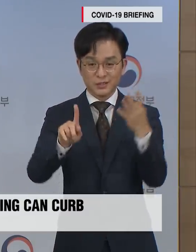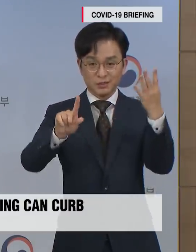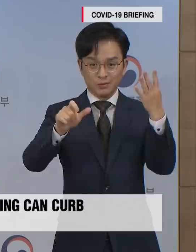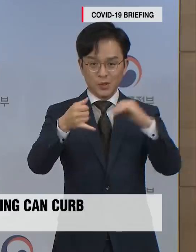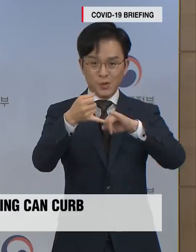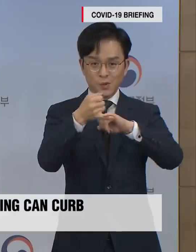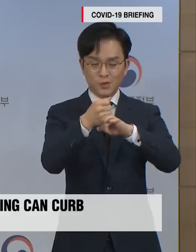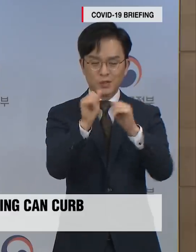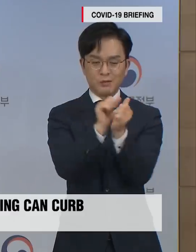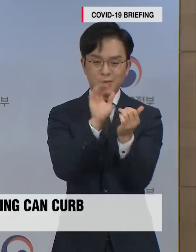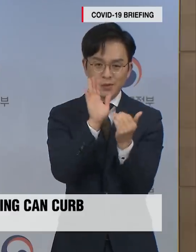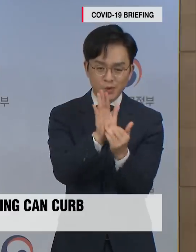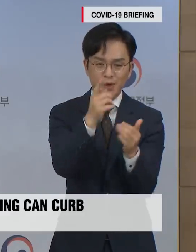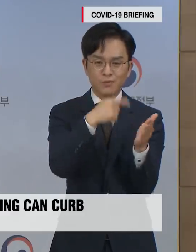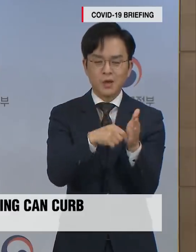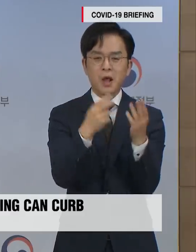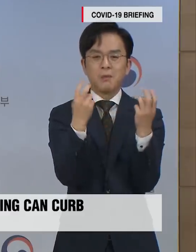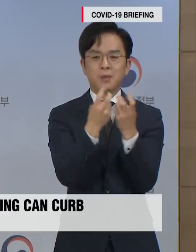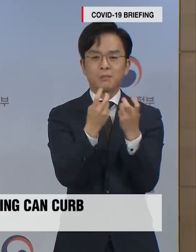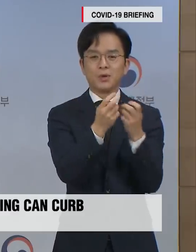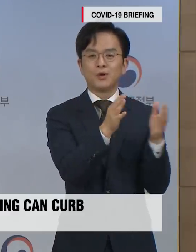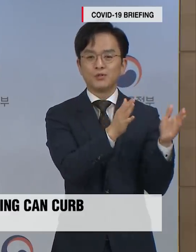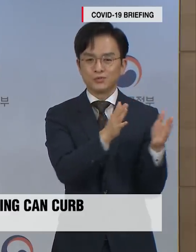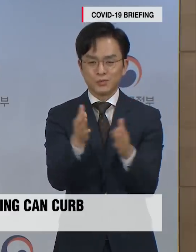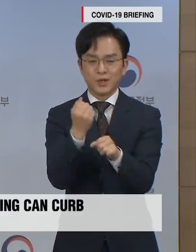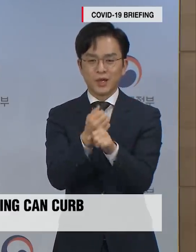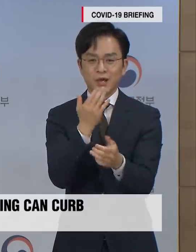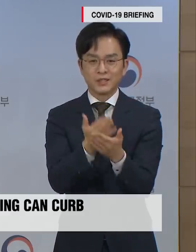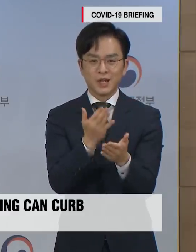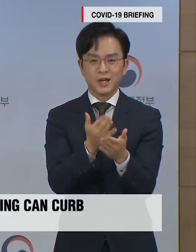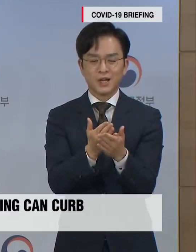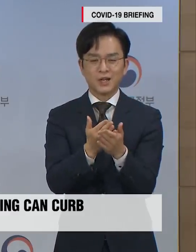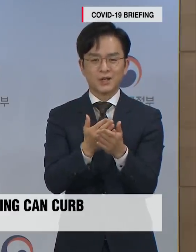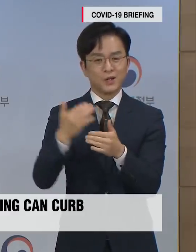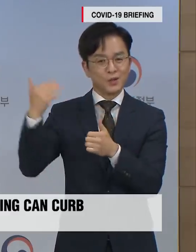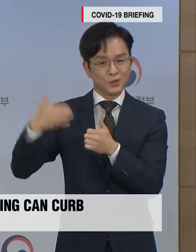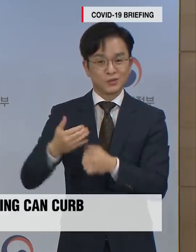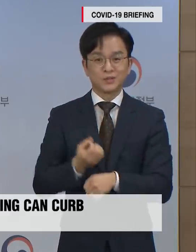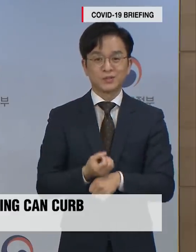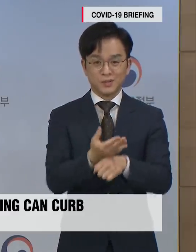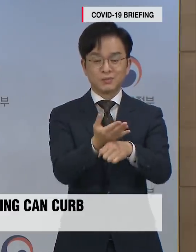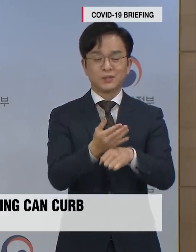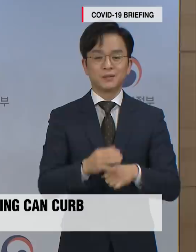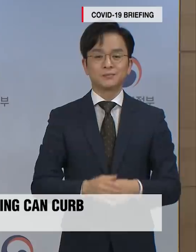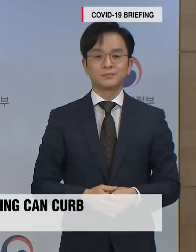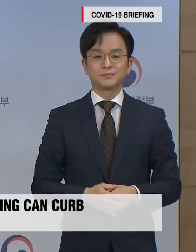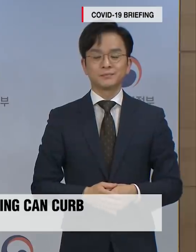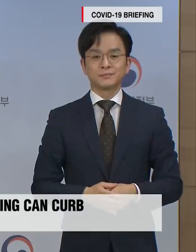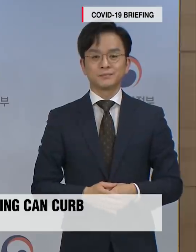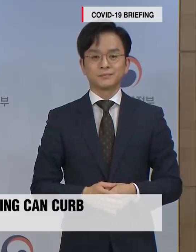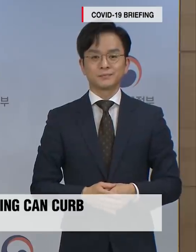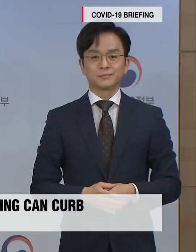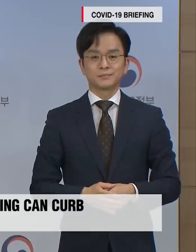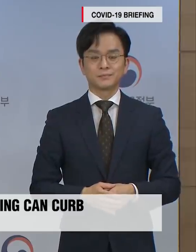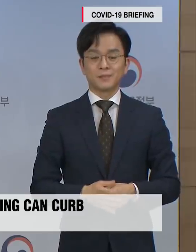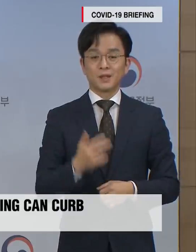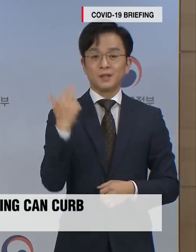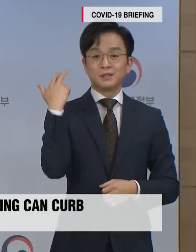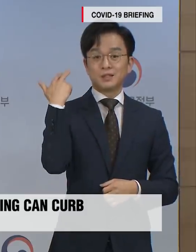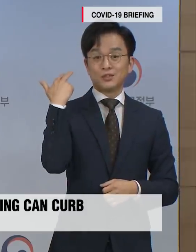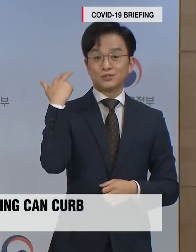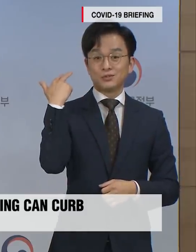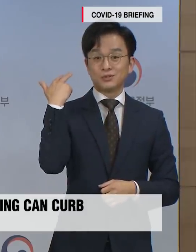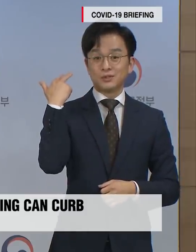measures to separate our citizens to follow the social distancing. So last Saturday, we have announced